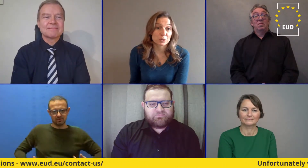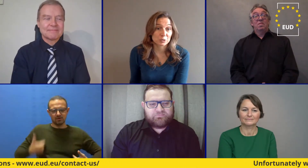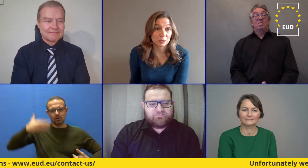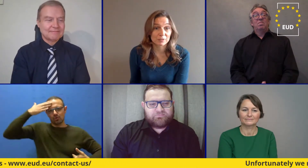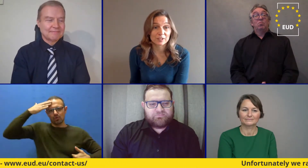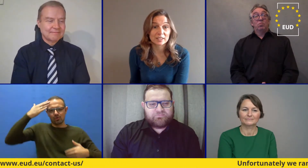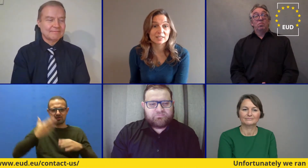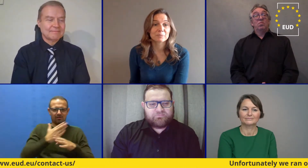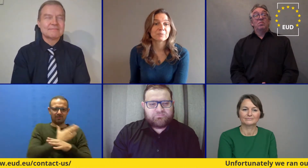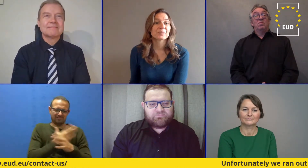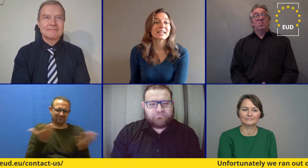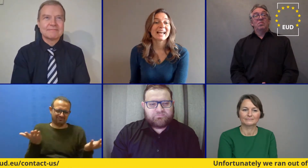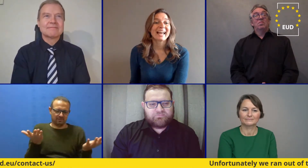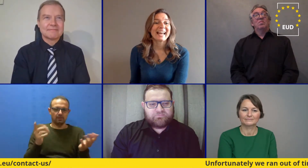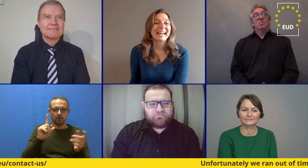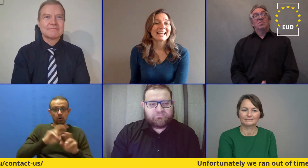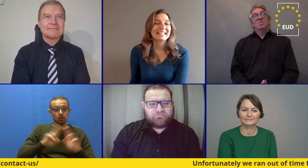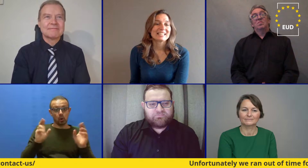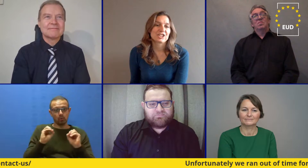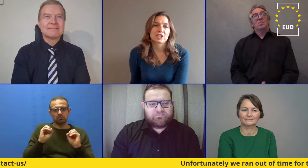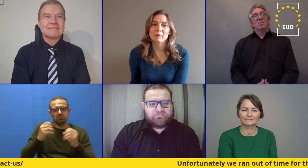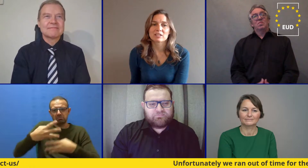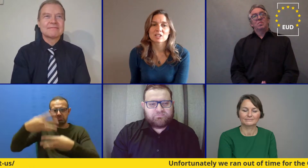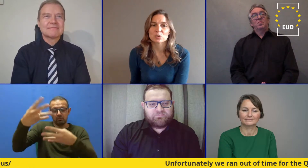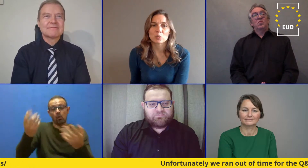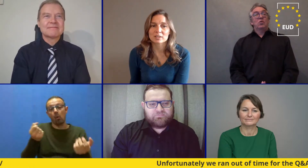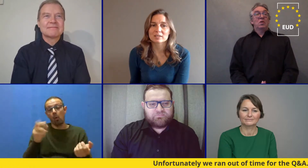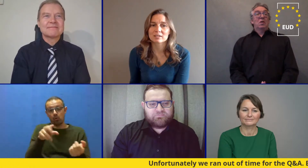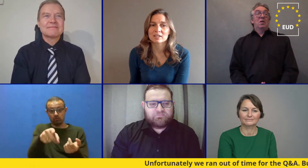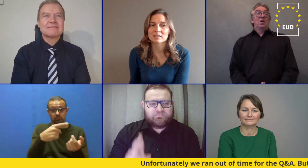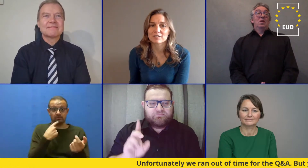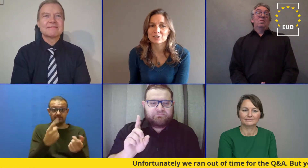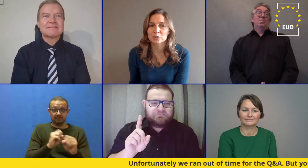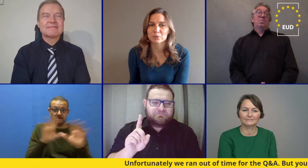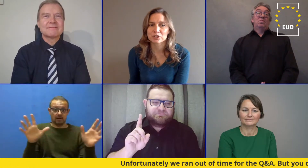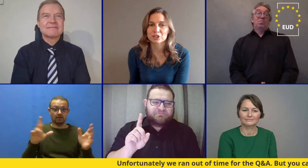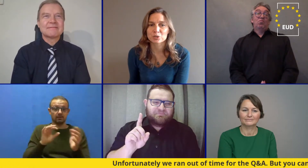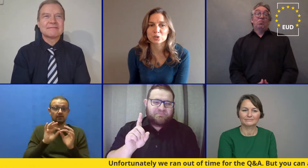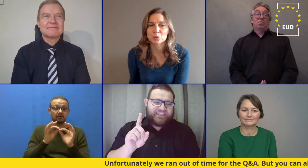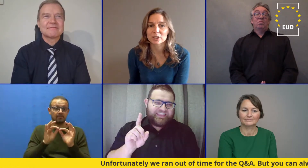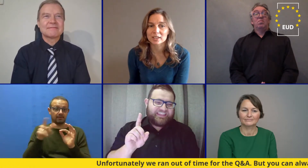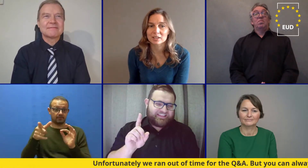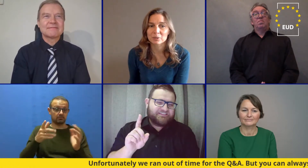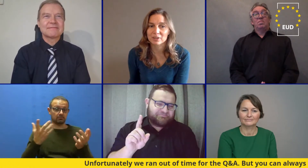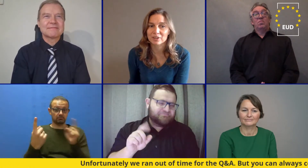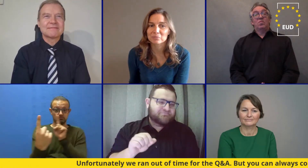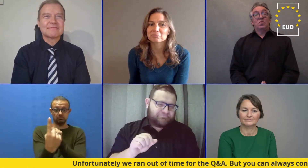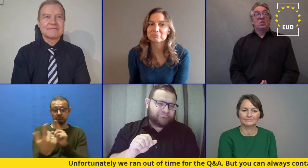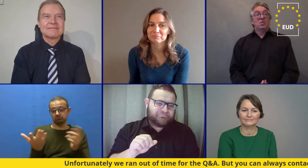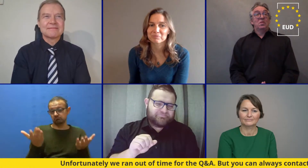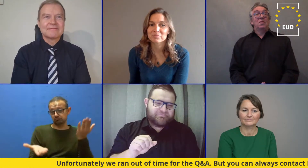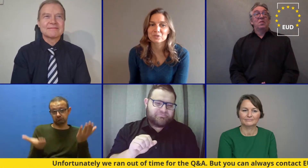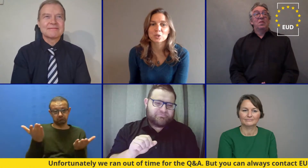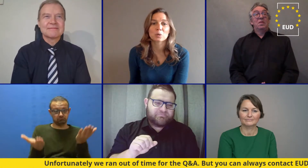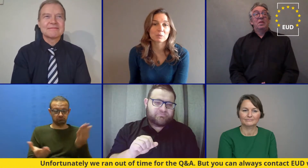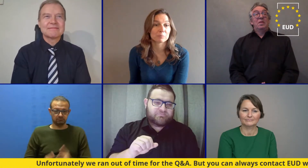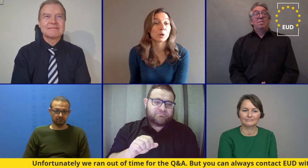work with a feed. It just depends on what the deaf interpreter is used to working with. So